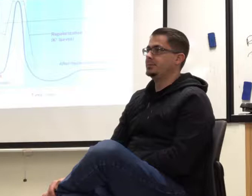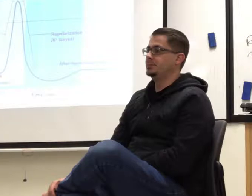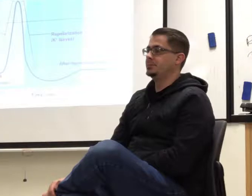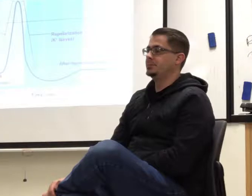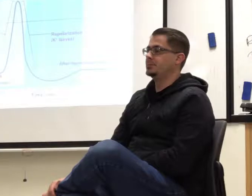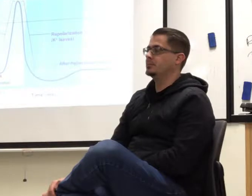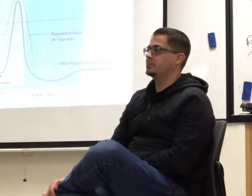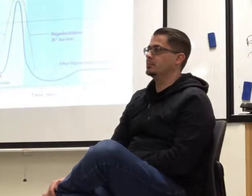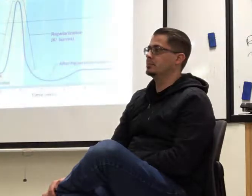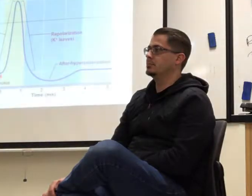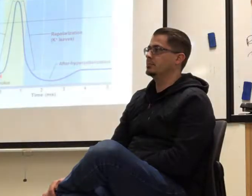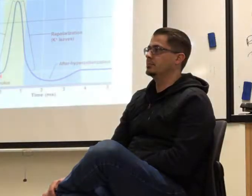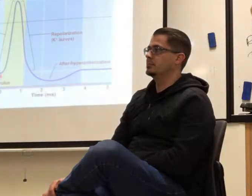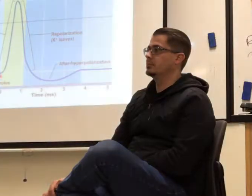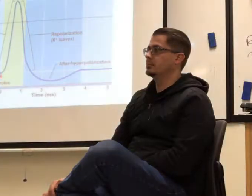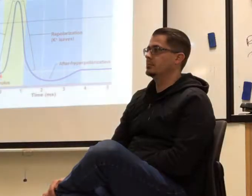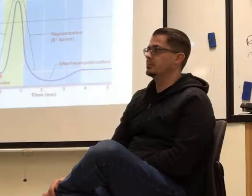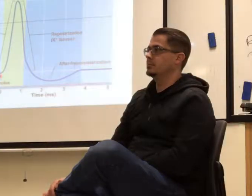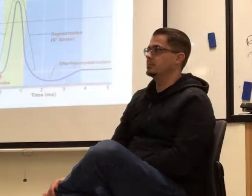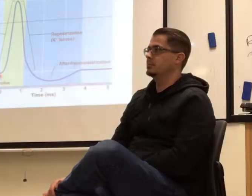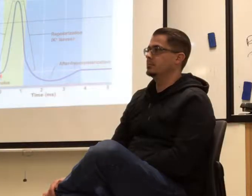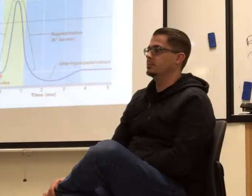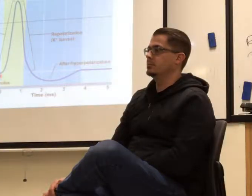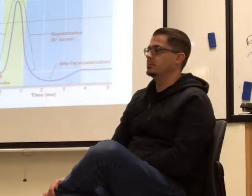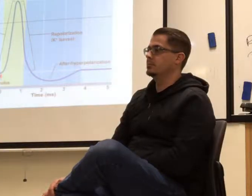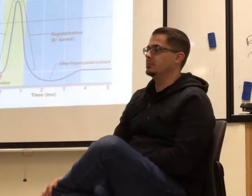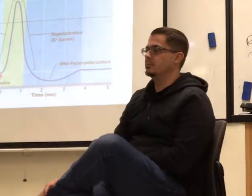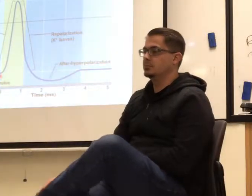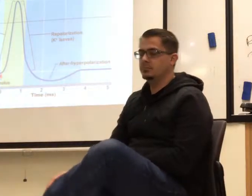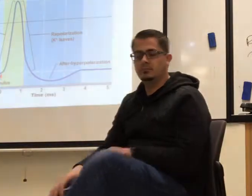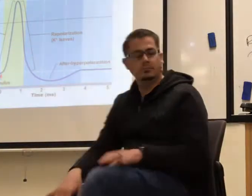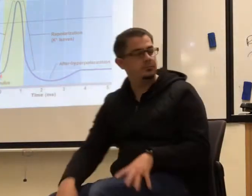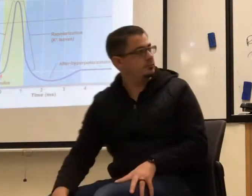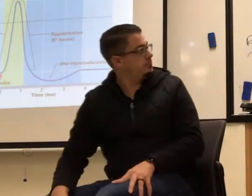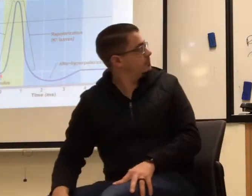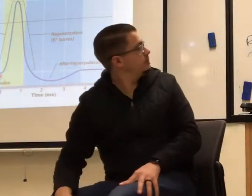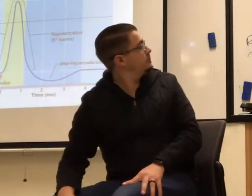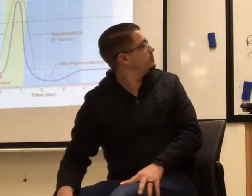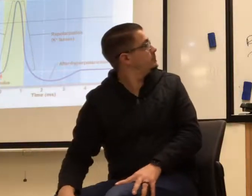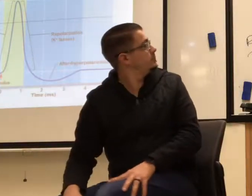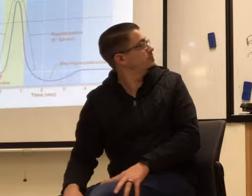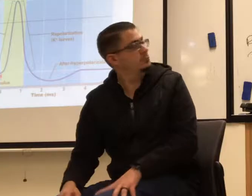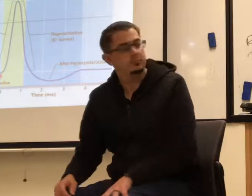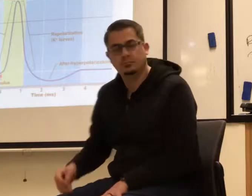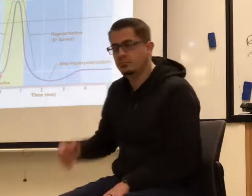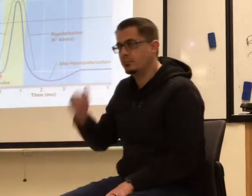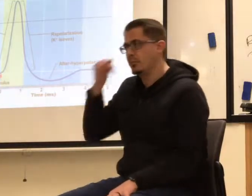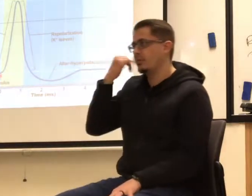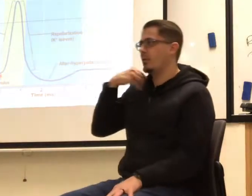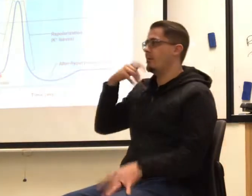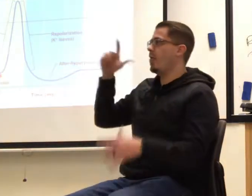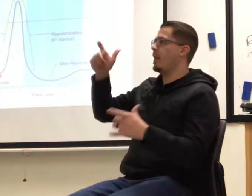So let's say you have a big axon terminal way down here